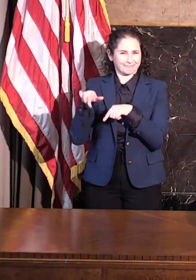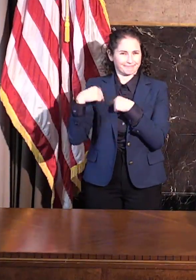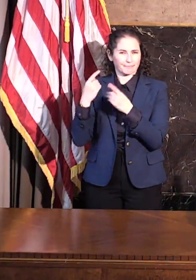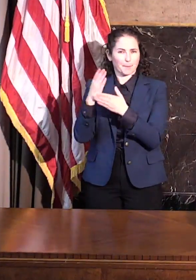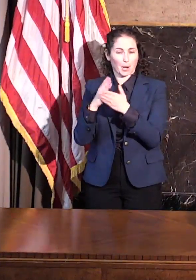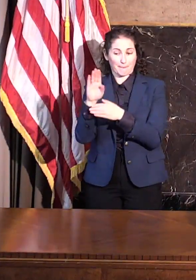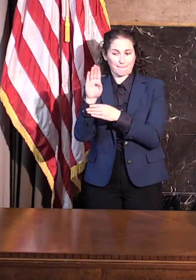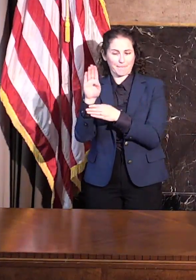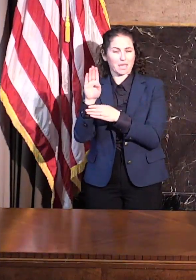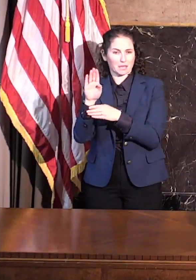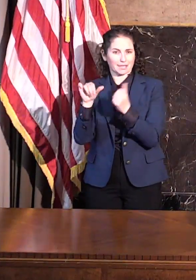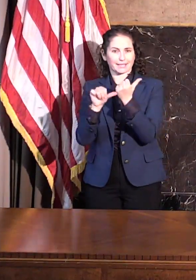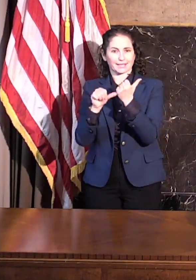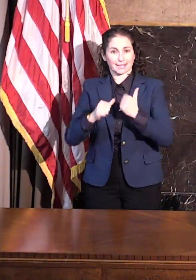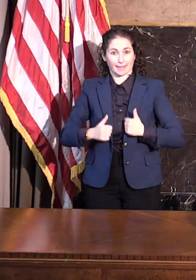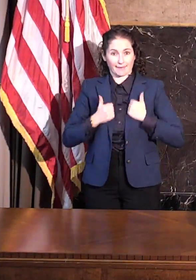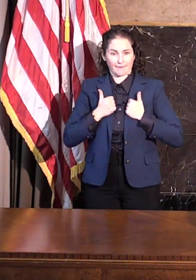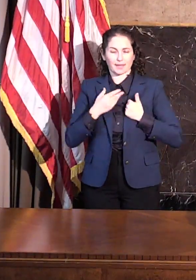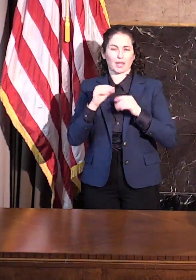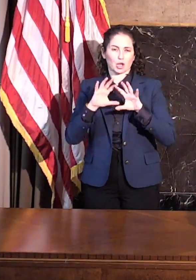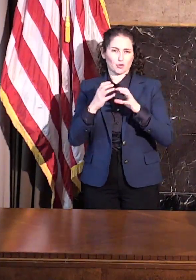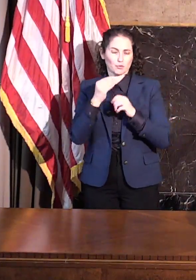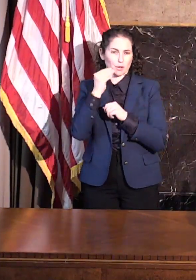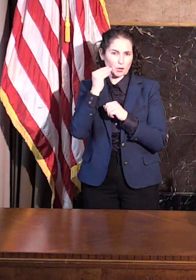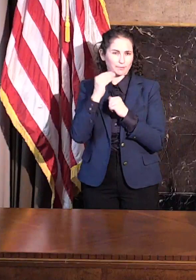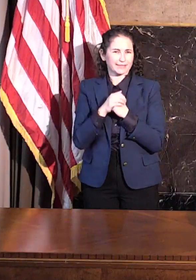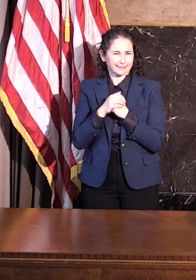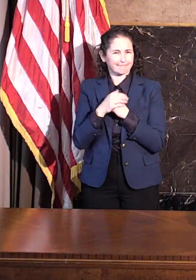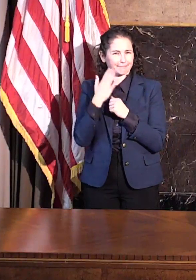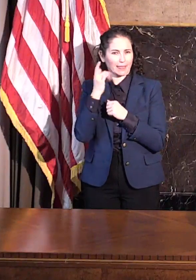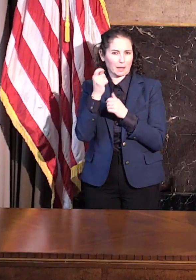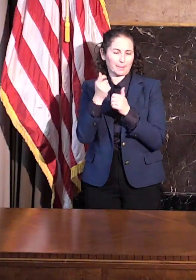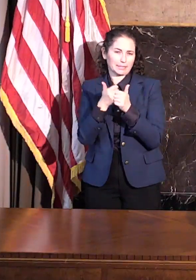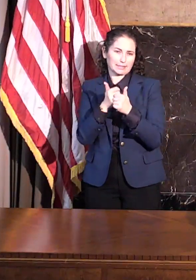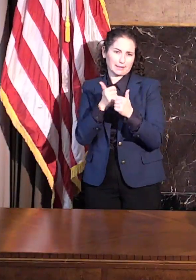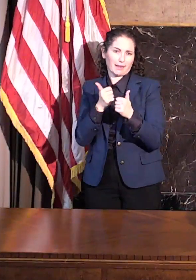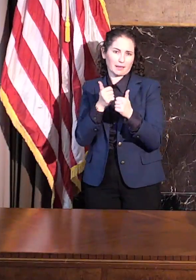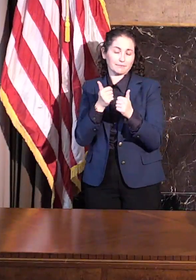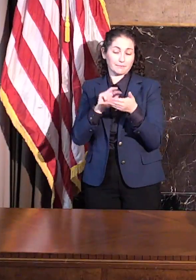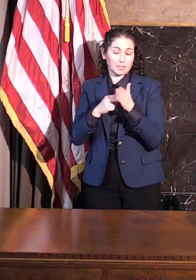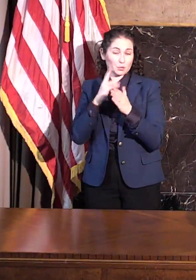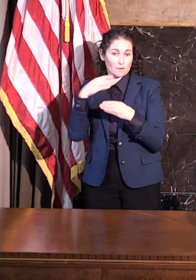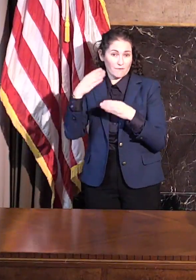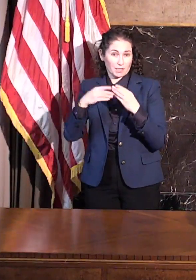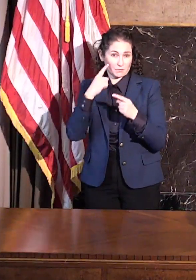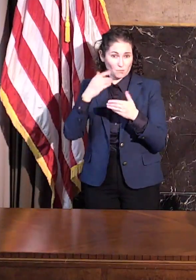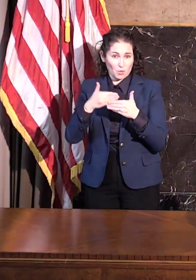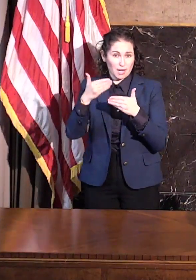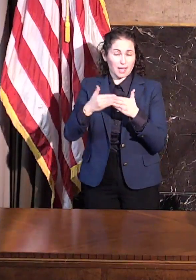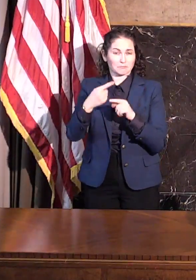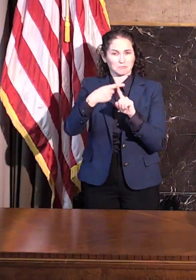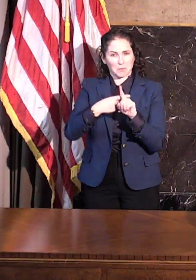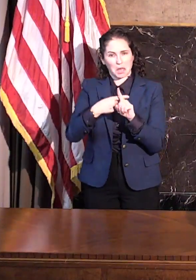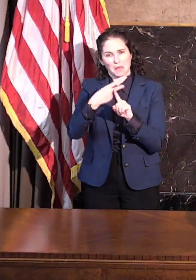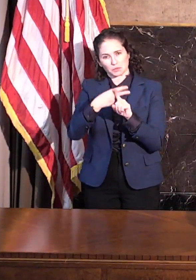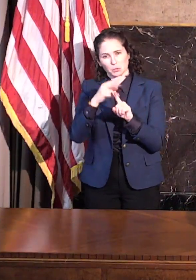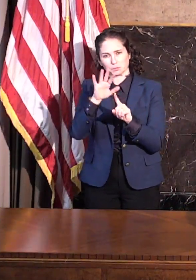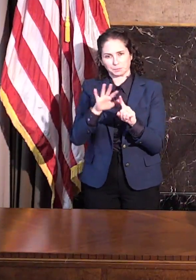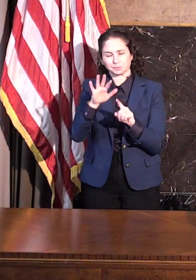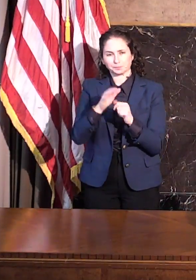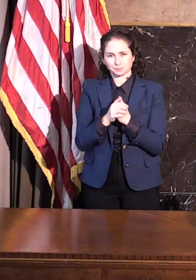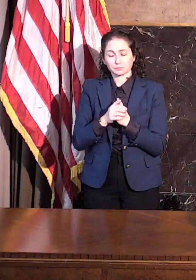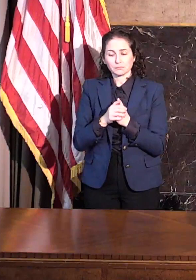excited about it. I'll pause there. Be happy to answer any questions if there are. Melinda? An update, you mentioned taking some of the doses